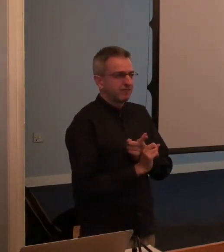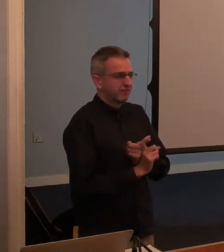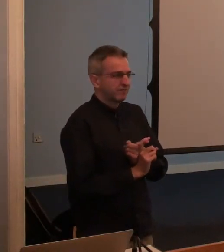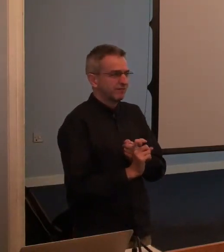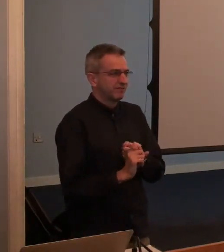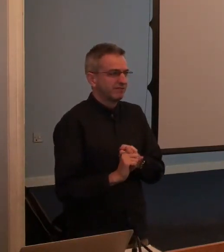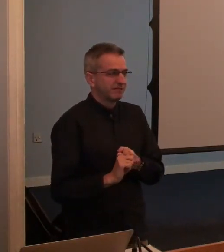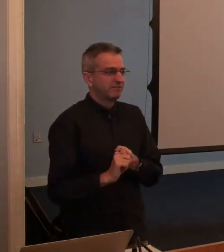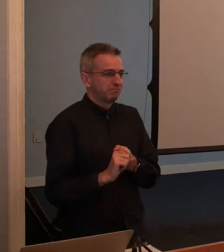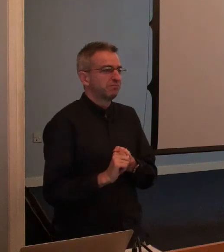has shown something positive